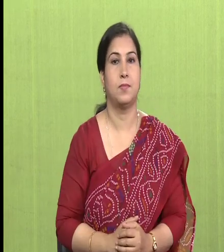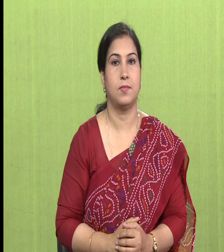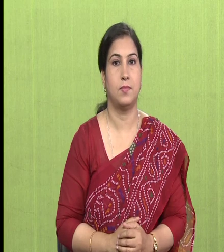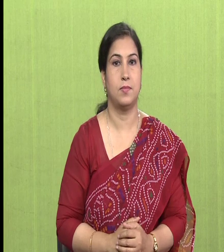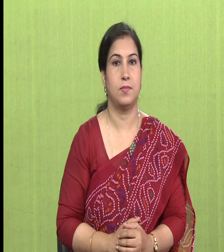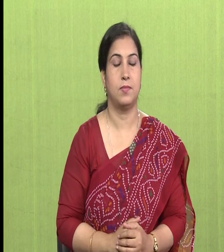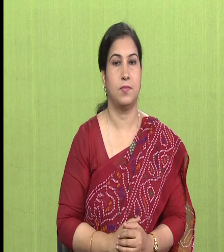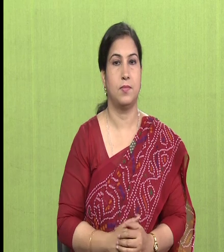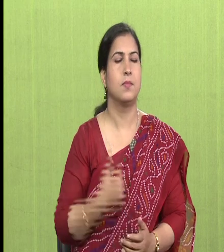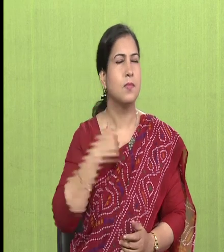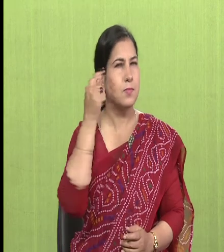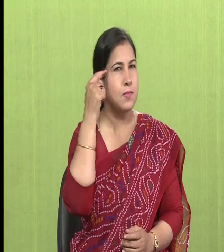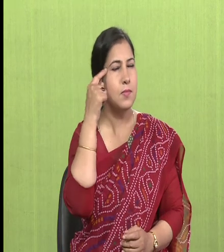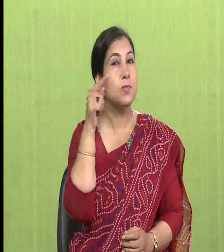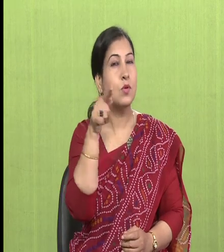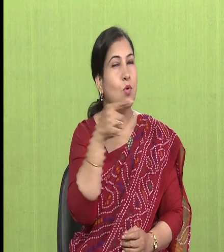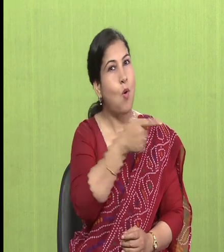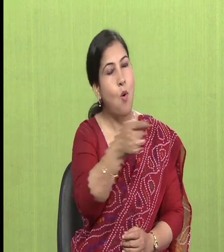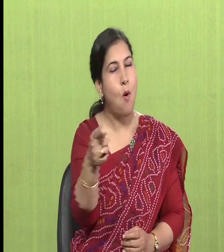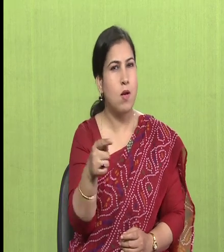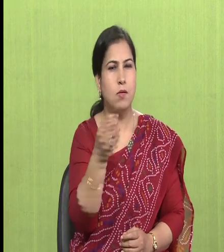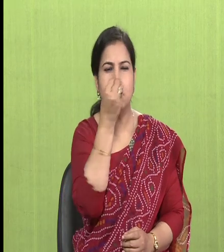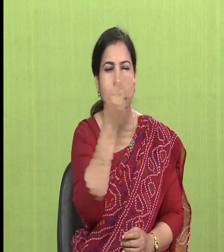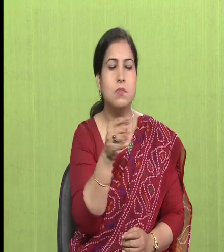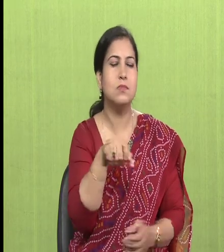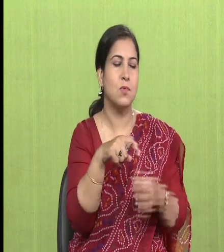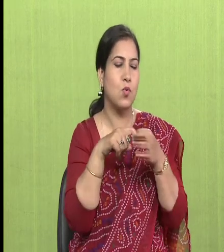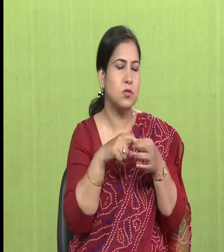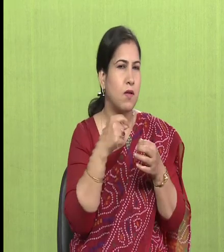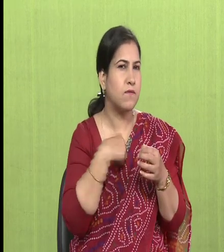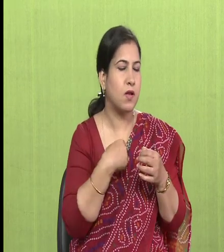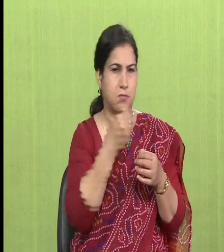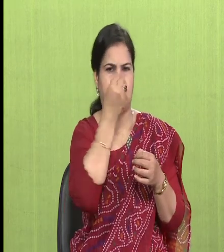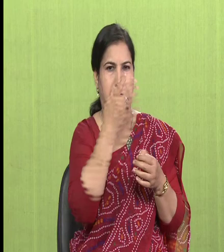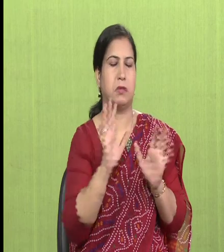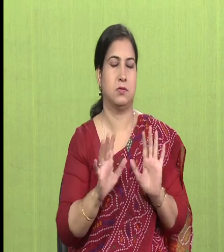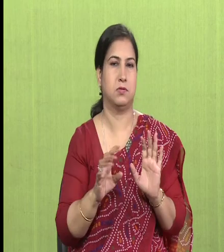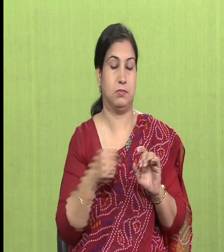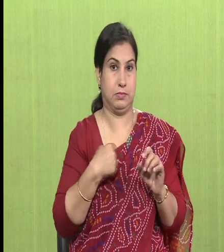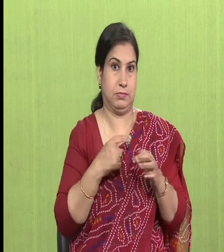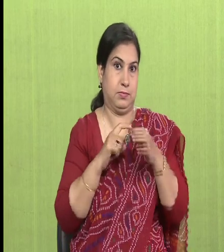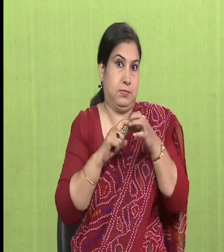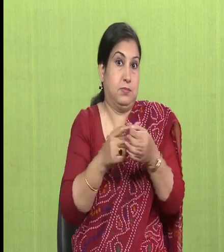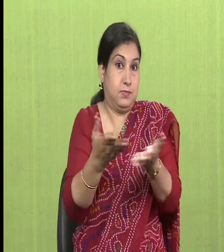I hope you all will be able to answer this question. All the best.